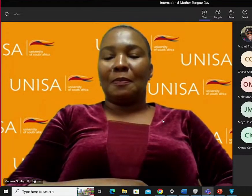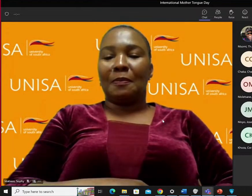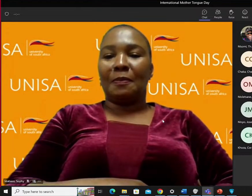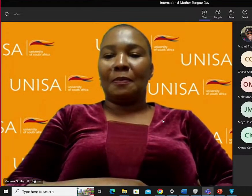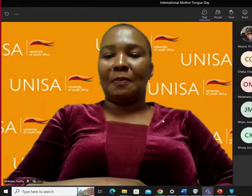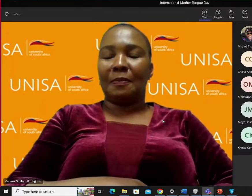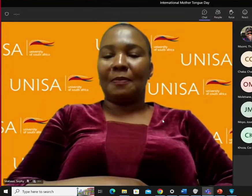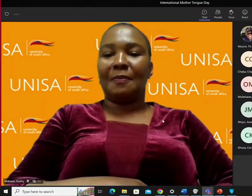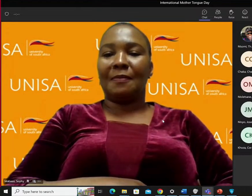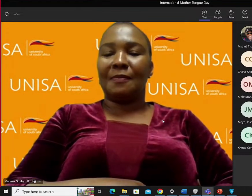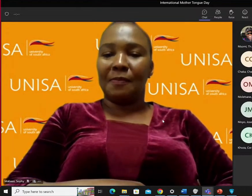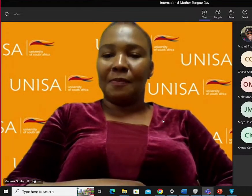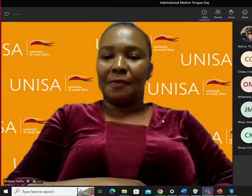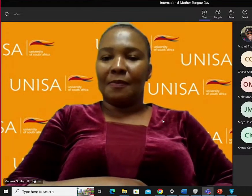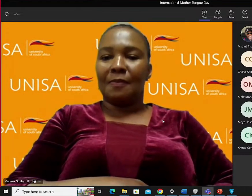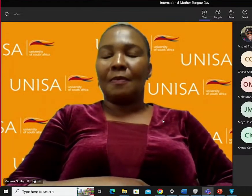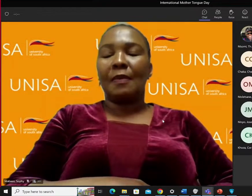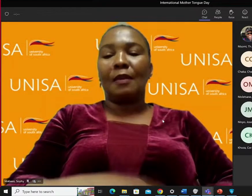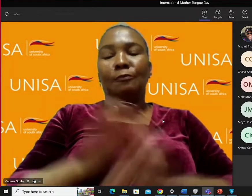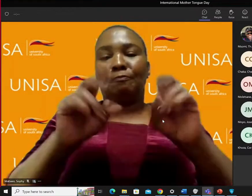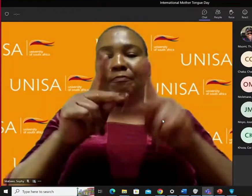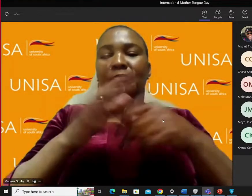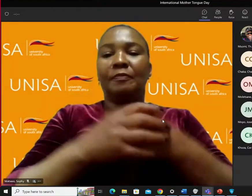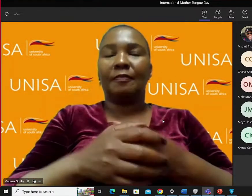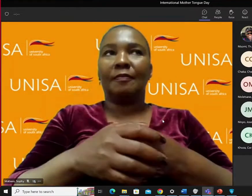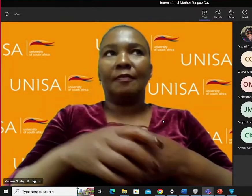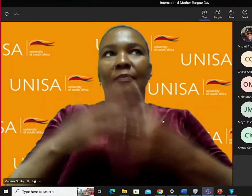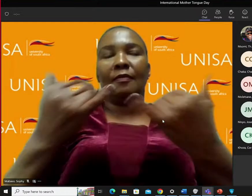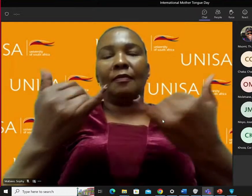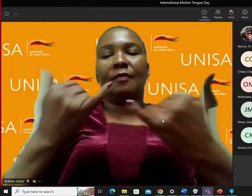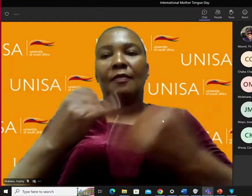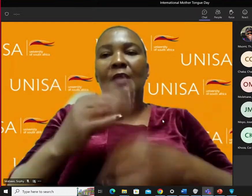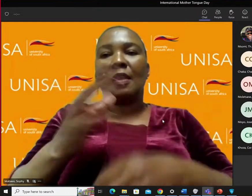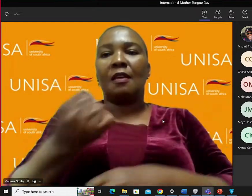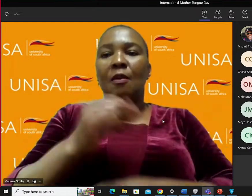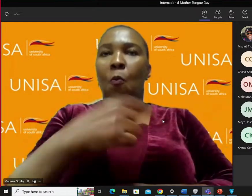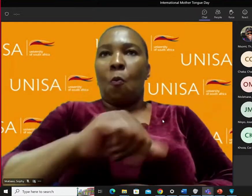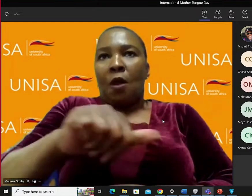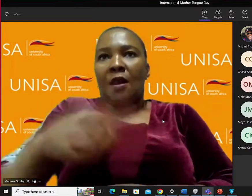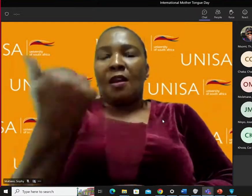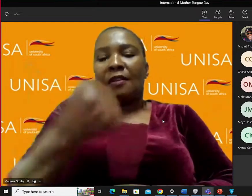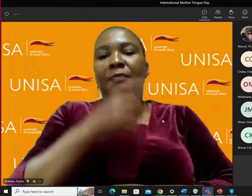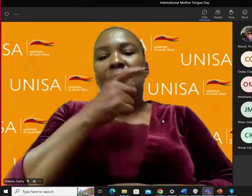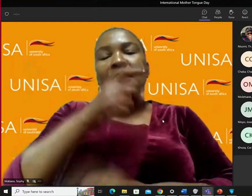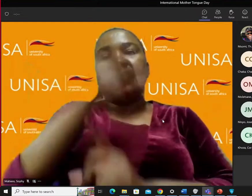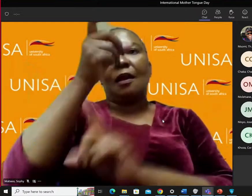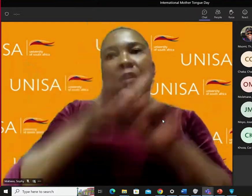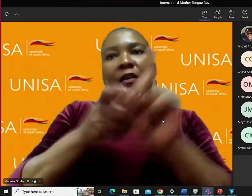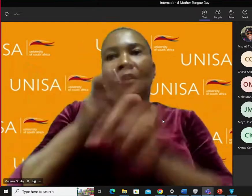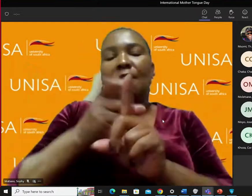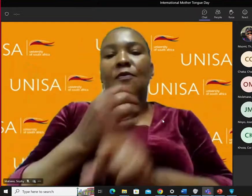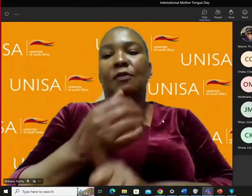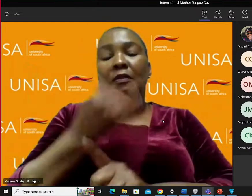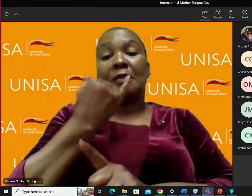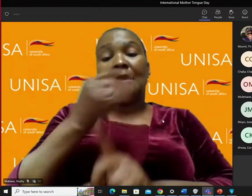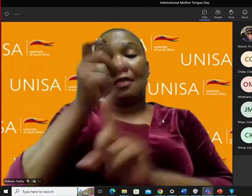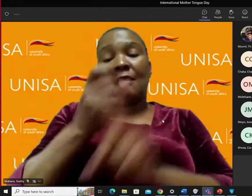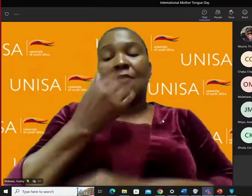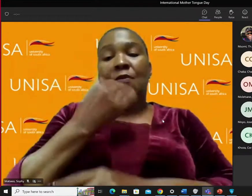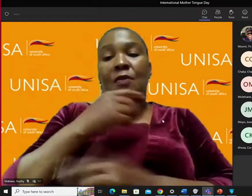yeah. All right. So we are going to have our next speaker, she is an